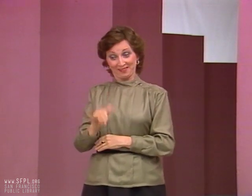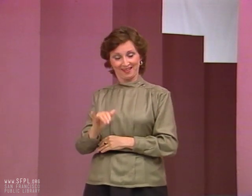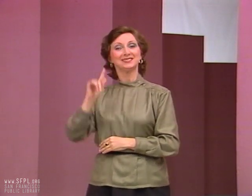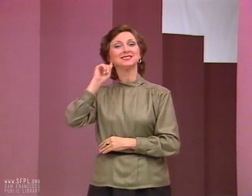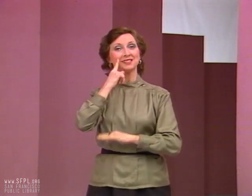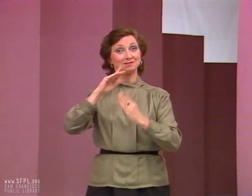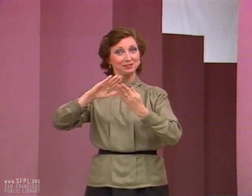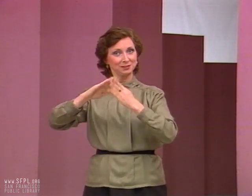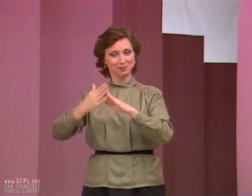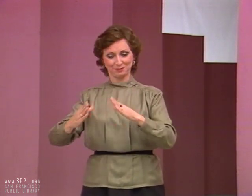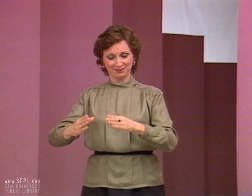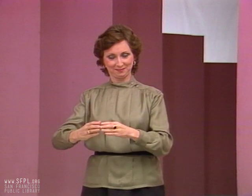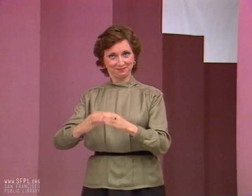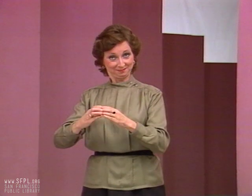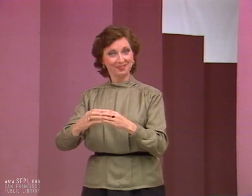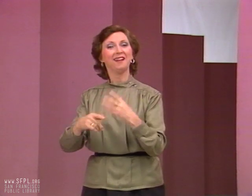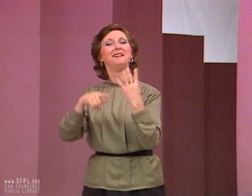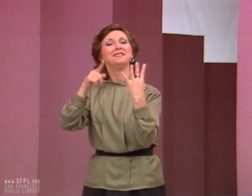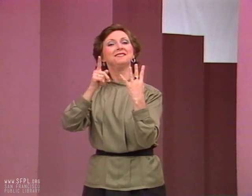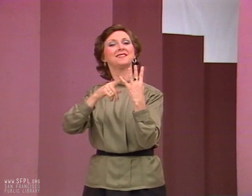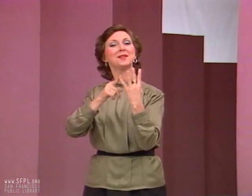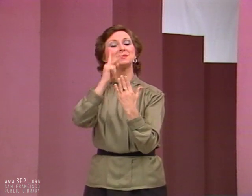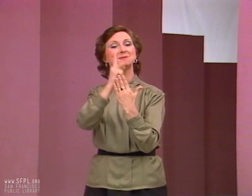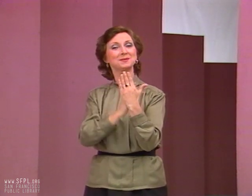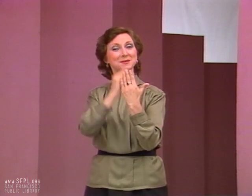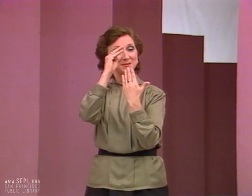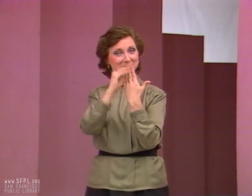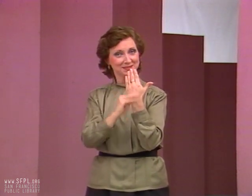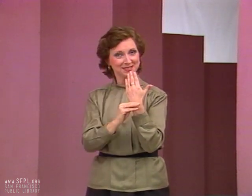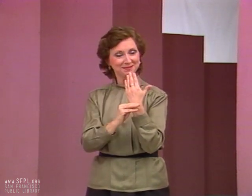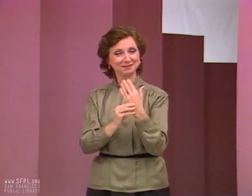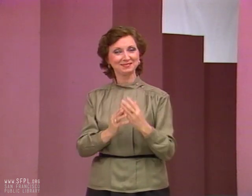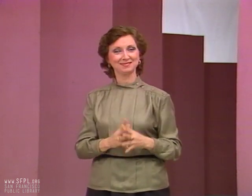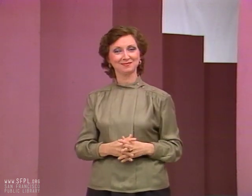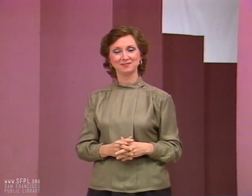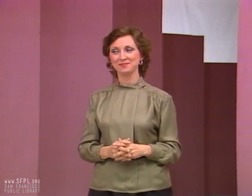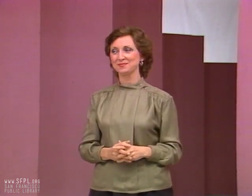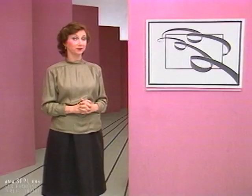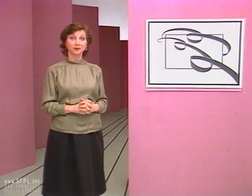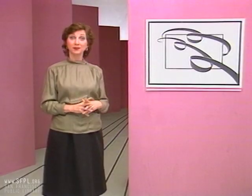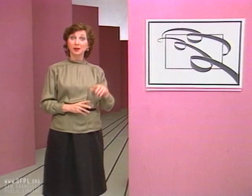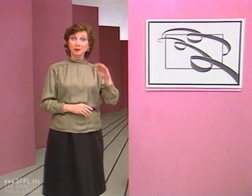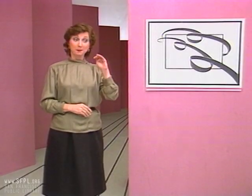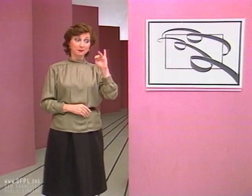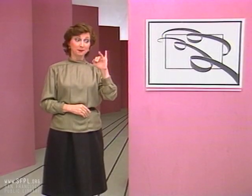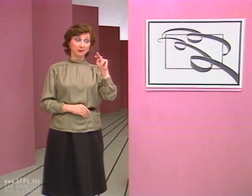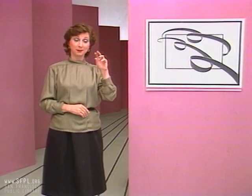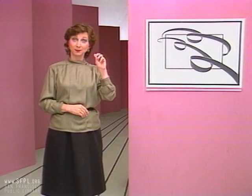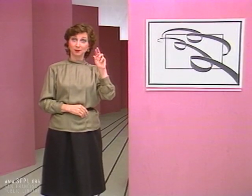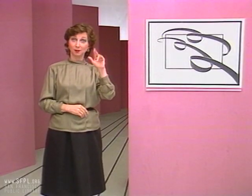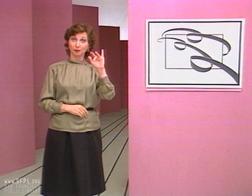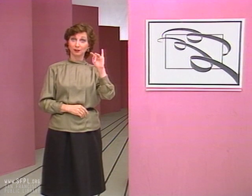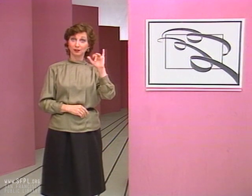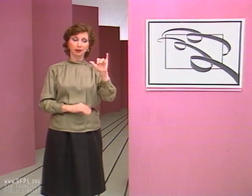cross-cultural perspectives will provide us with some unique insights. Now, what do I mean by